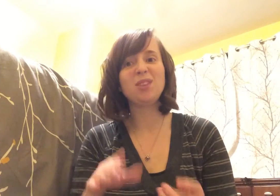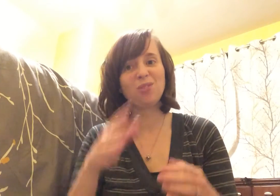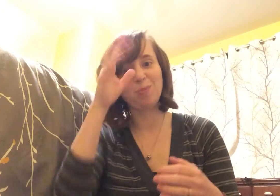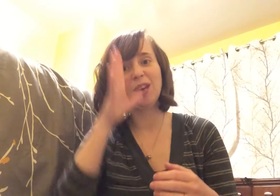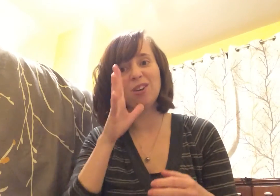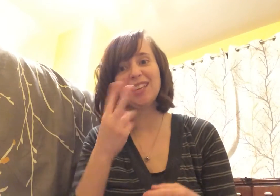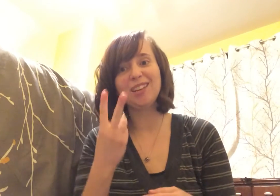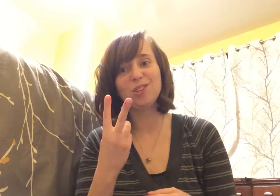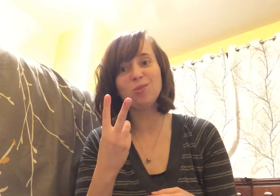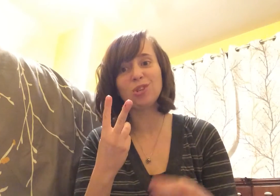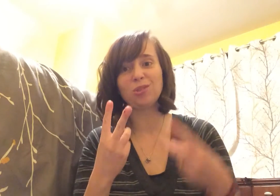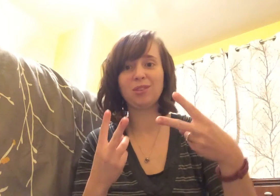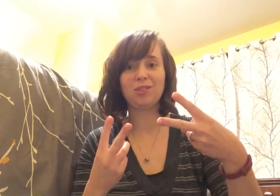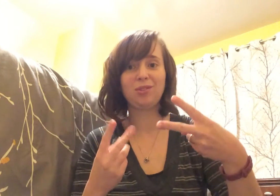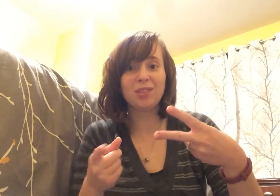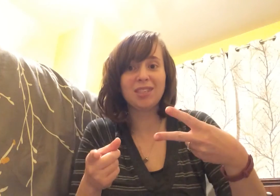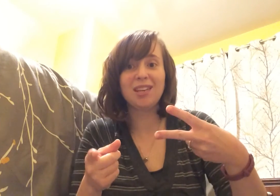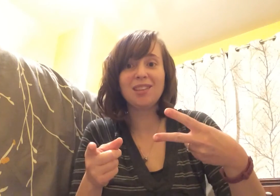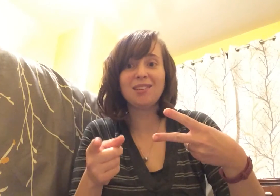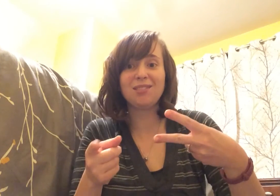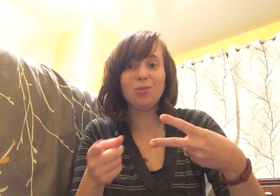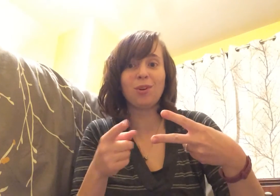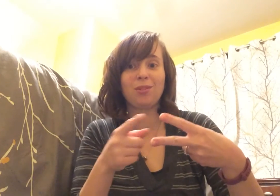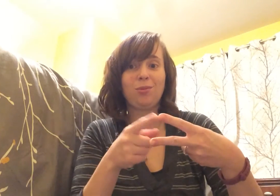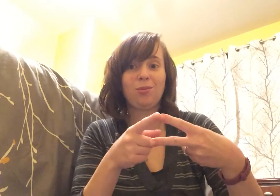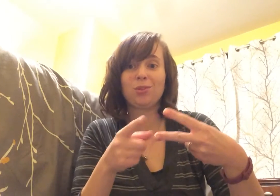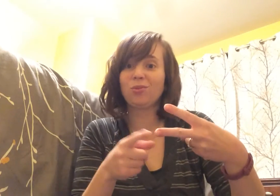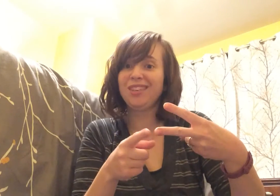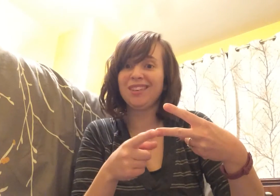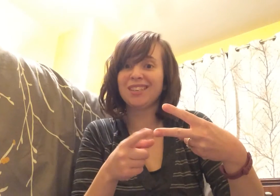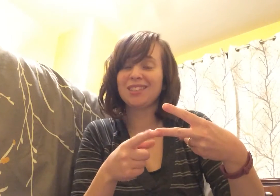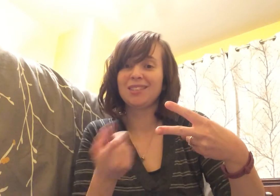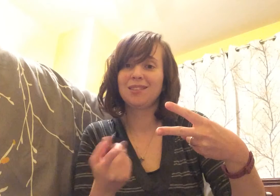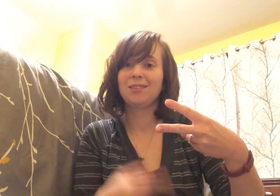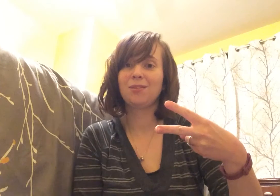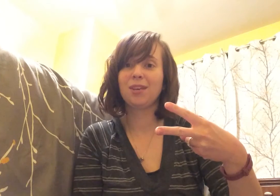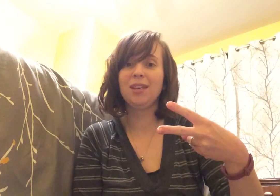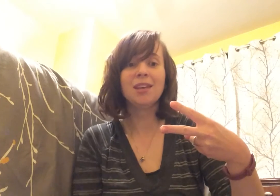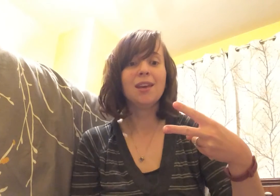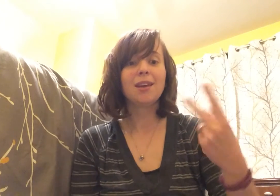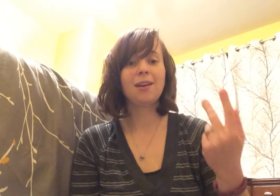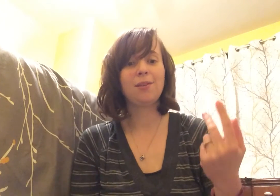your parents had 2 children, so you could say that you are the oldest or the youngest. Okay?